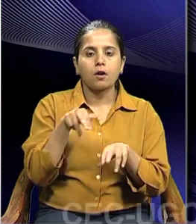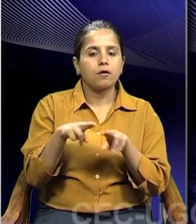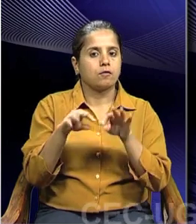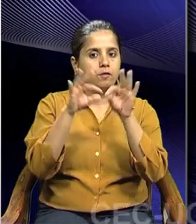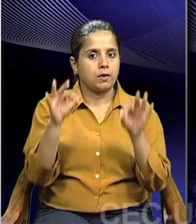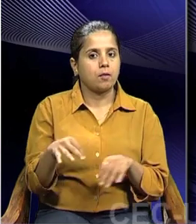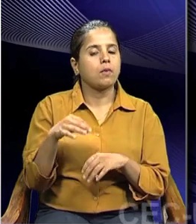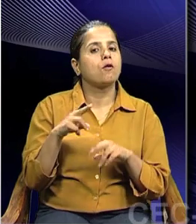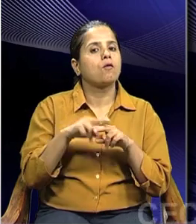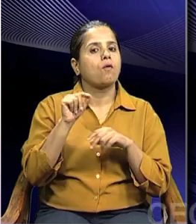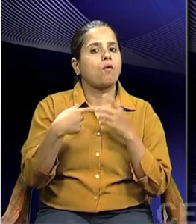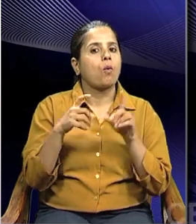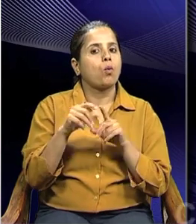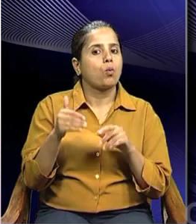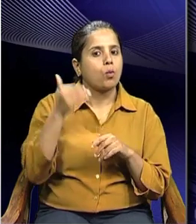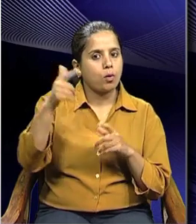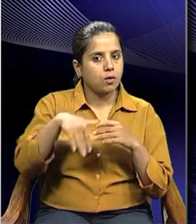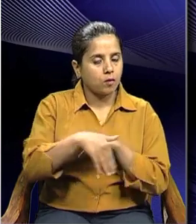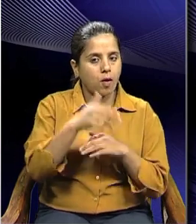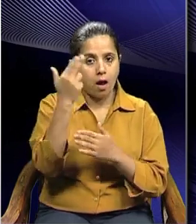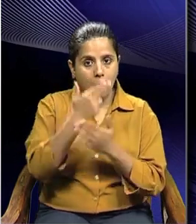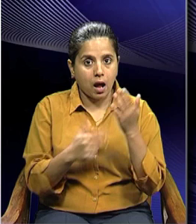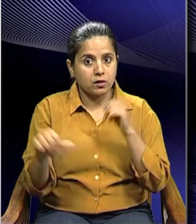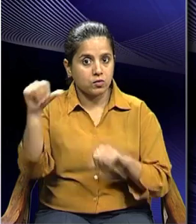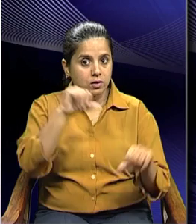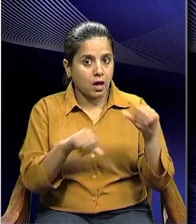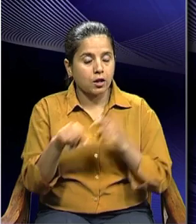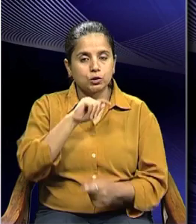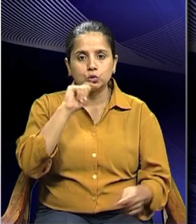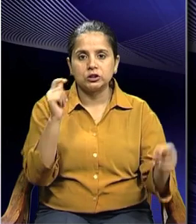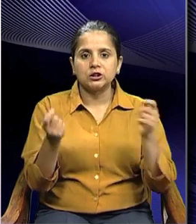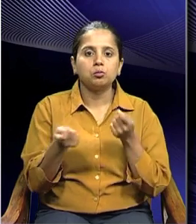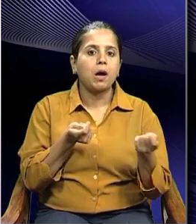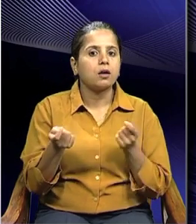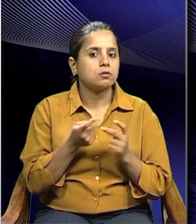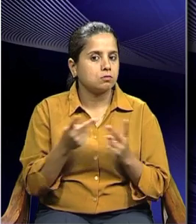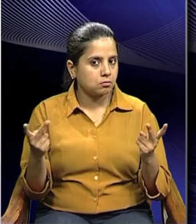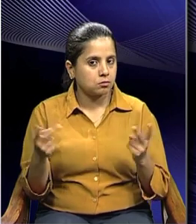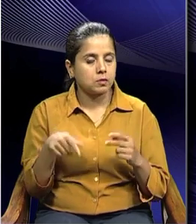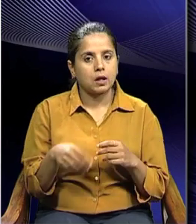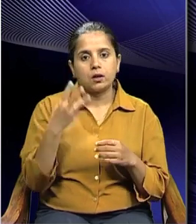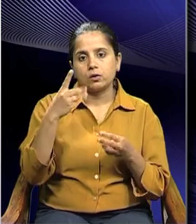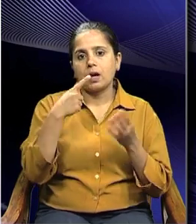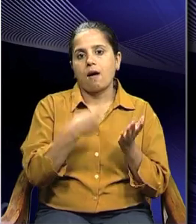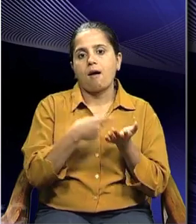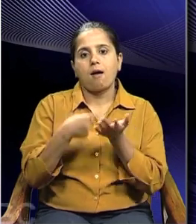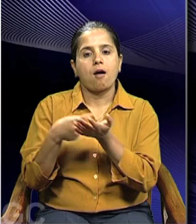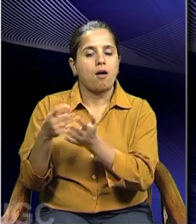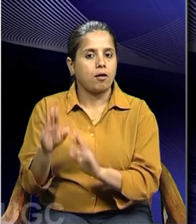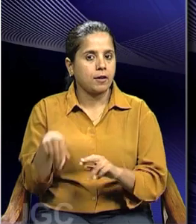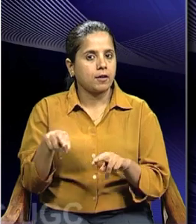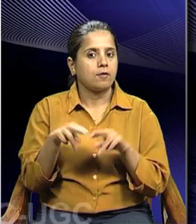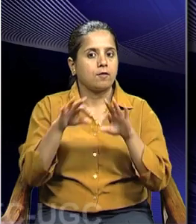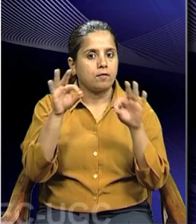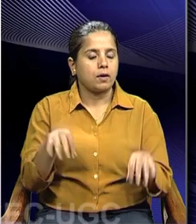forward engineering with the art and science of radical change management. There is a 3R framework of forward